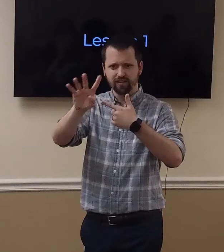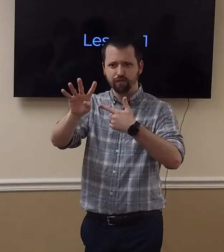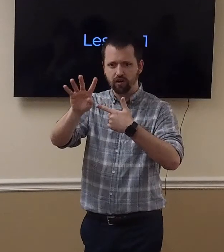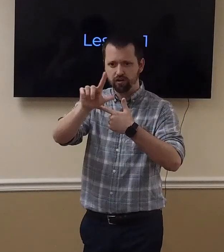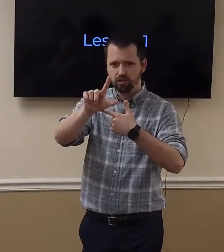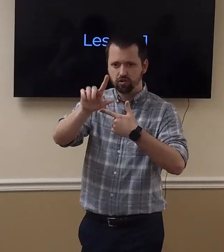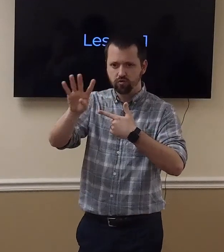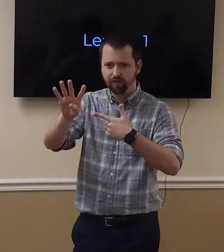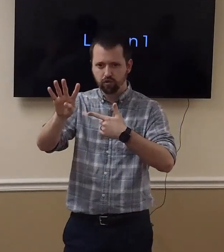4. 24.